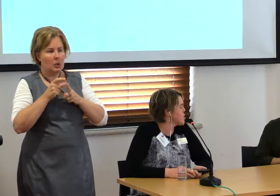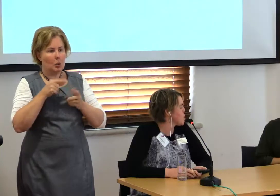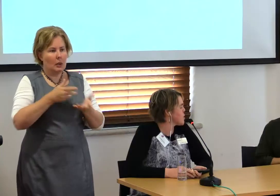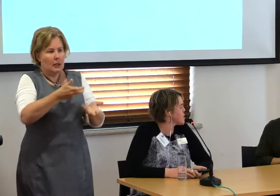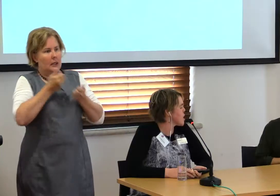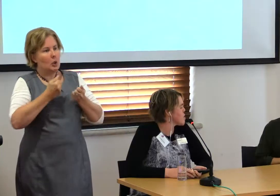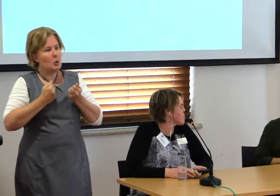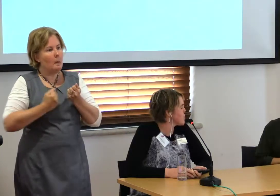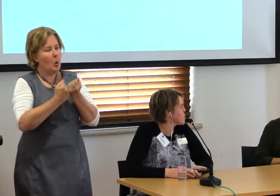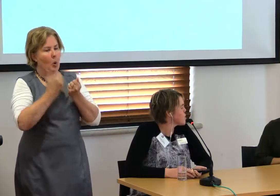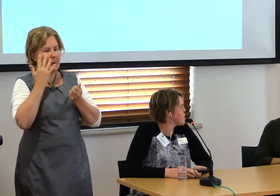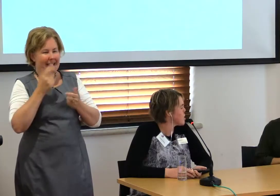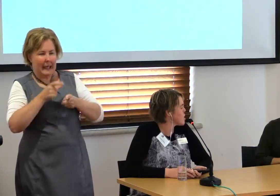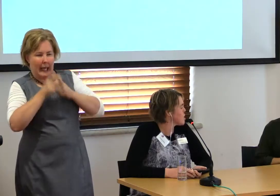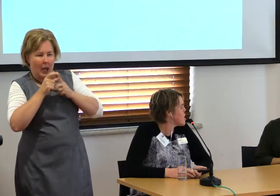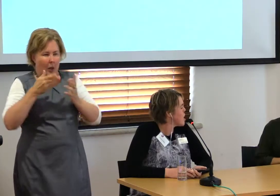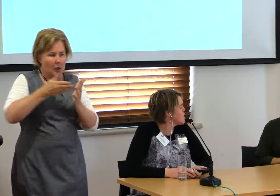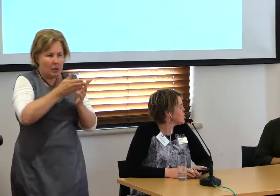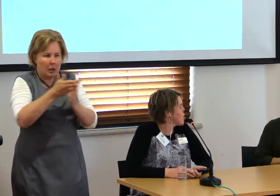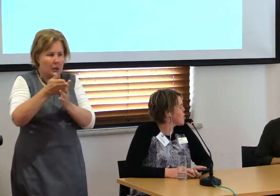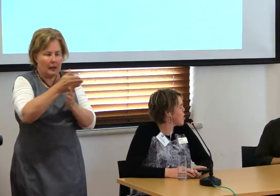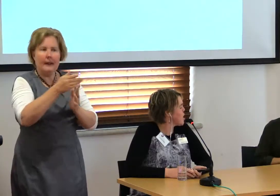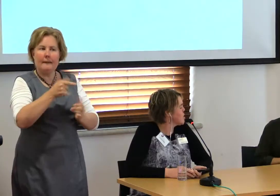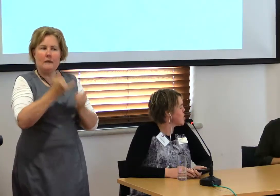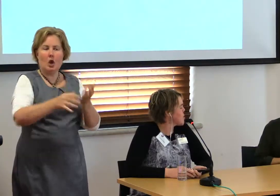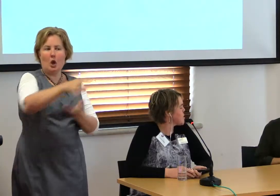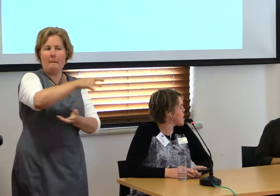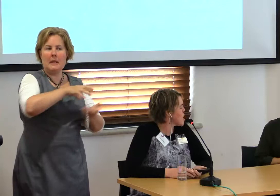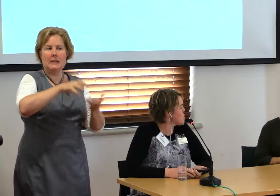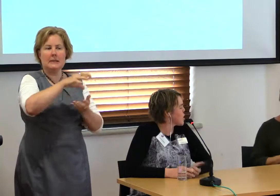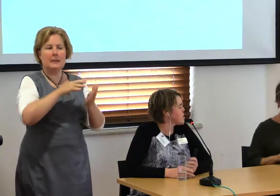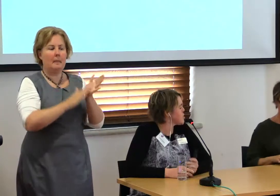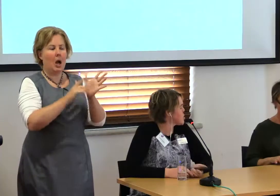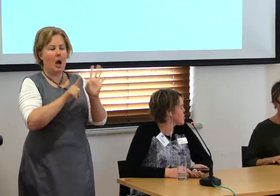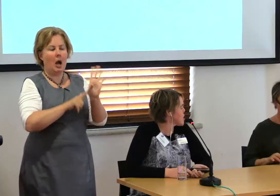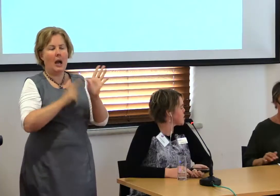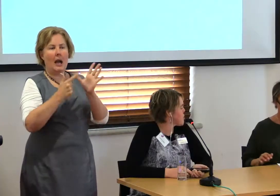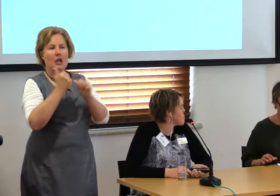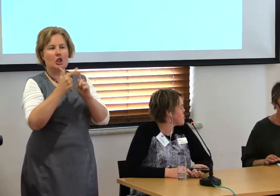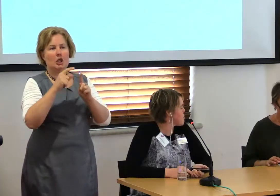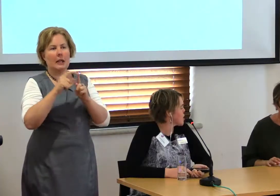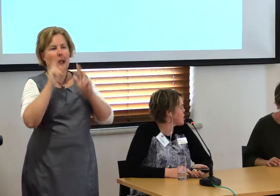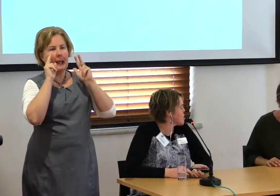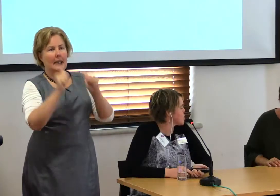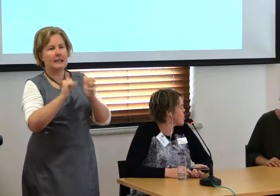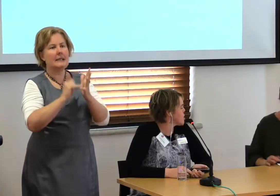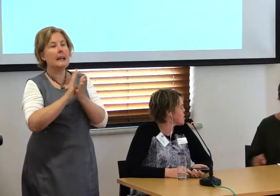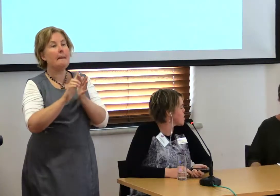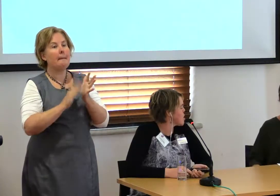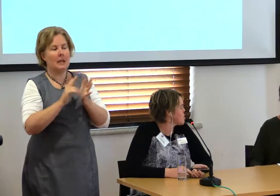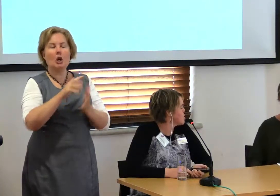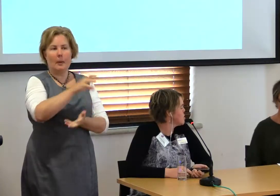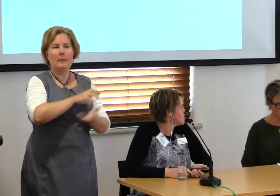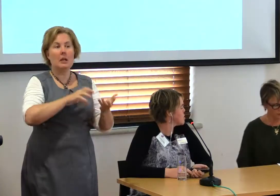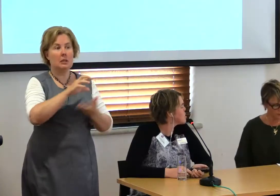and it is a complex scheme. Yes. Yeah, and so I understand BCA, Blind Citizens Australia, has developed some fact sheets as well. Is that